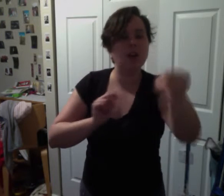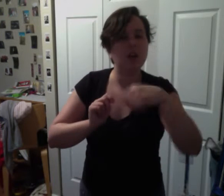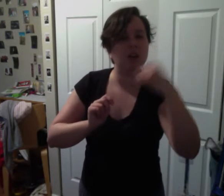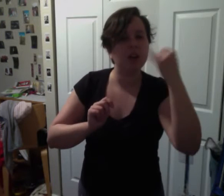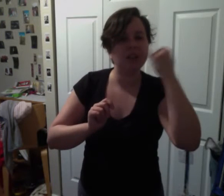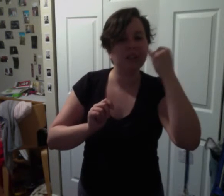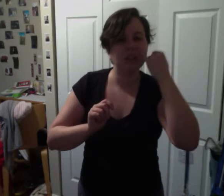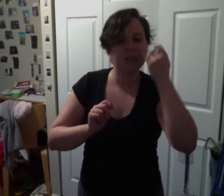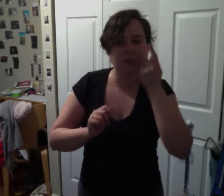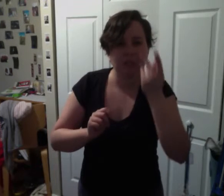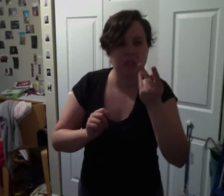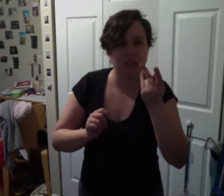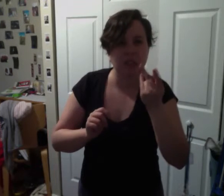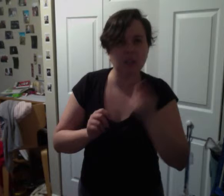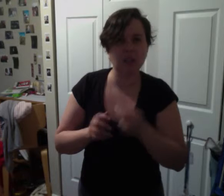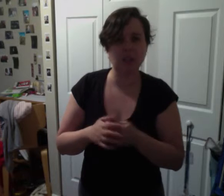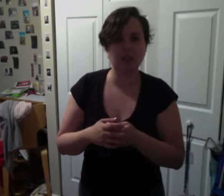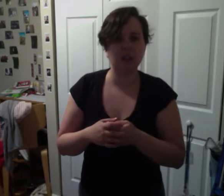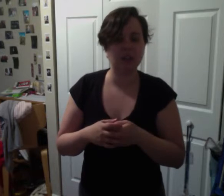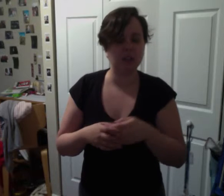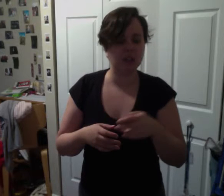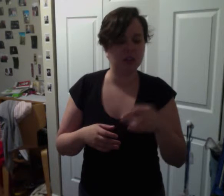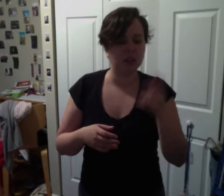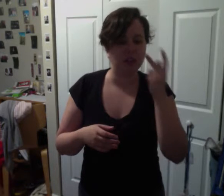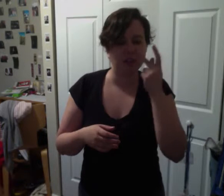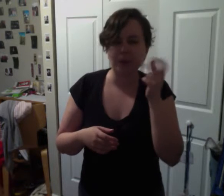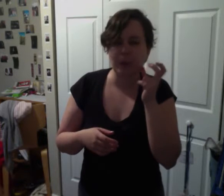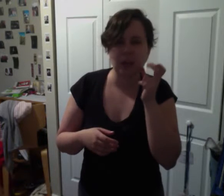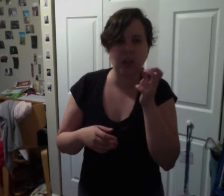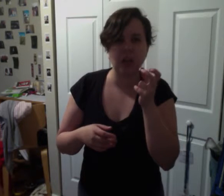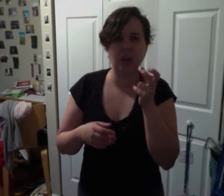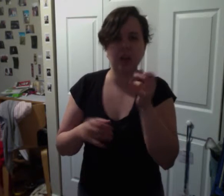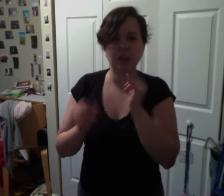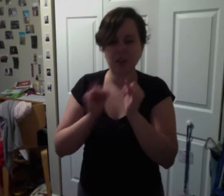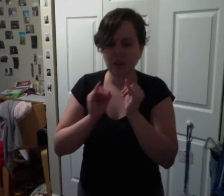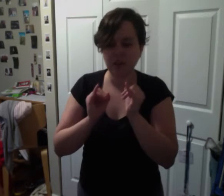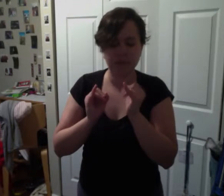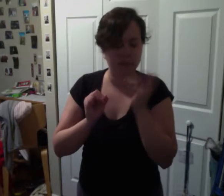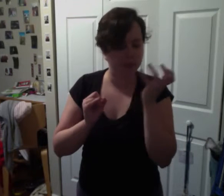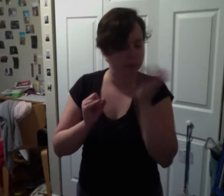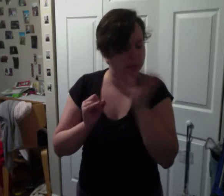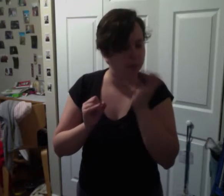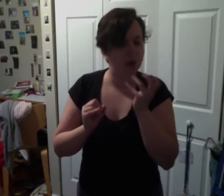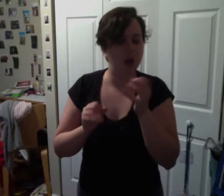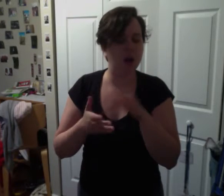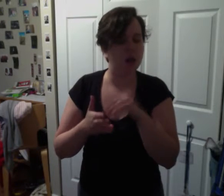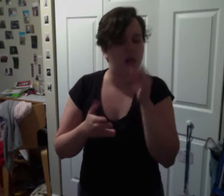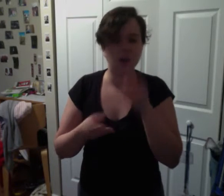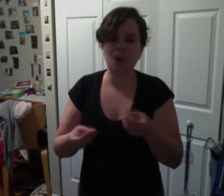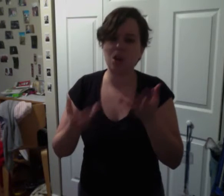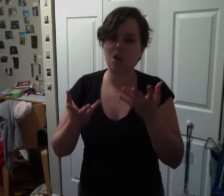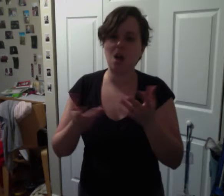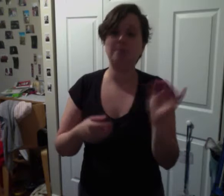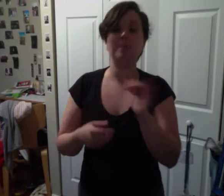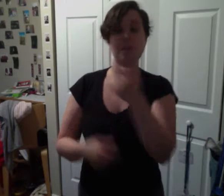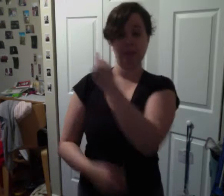interview between a betting clerk in Brooklyn named Danny Peraza, who brought his wife Annie to StoryCorps to talk